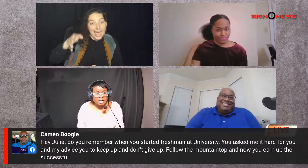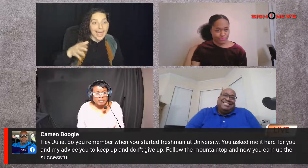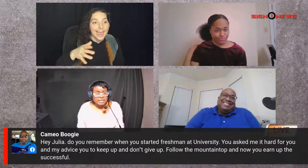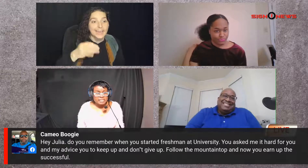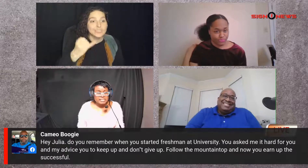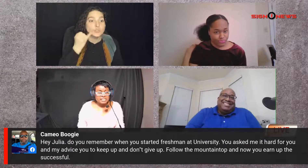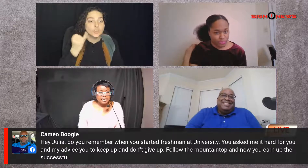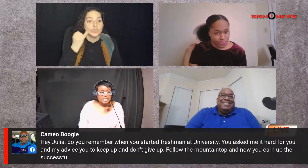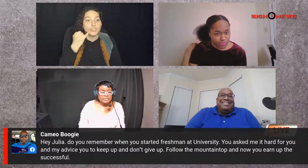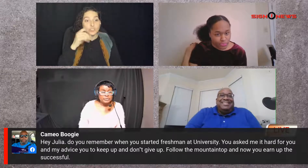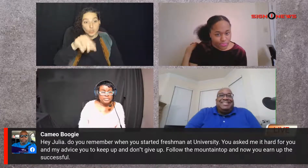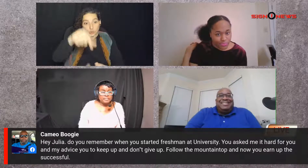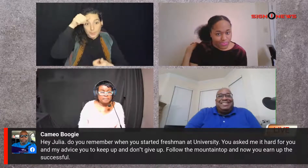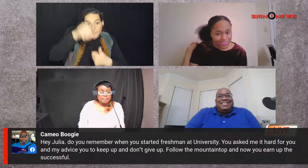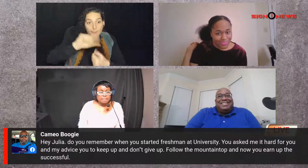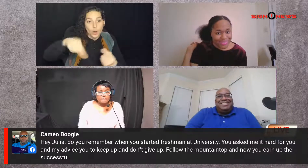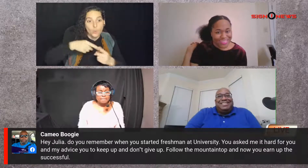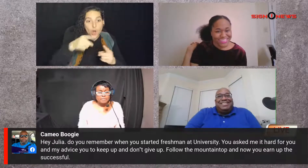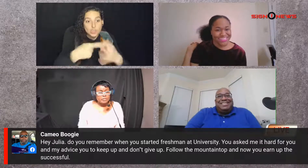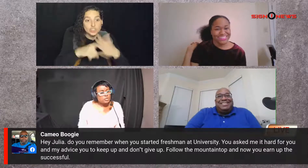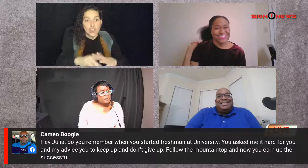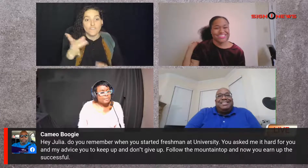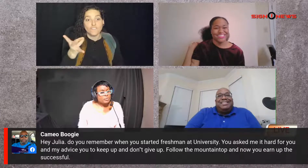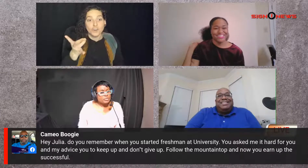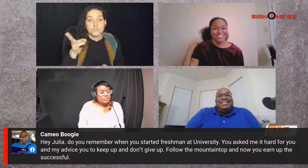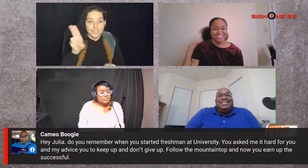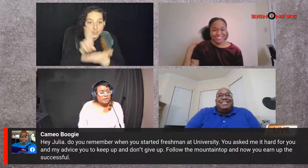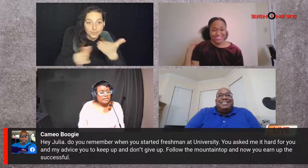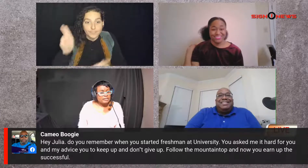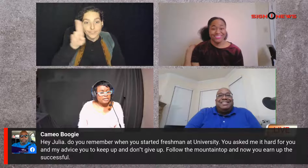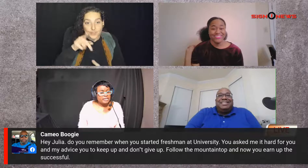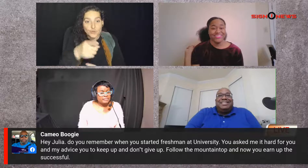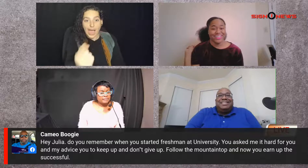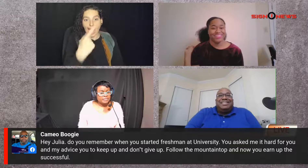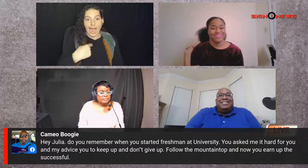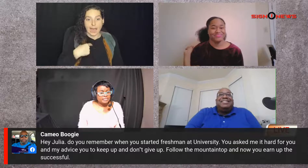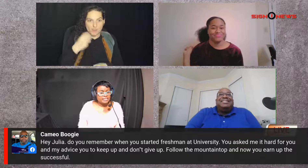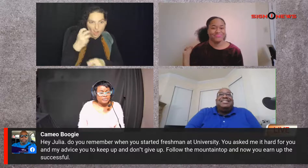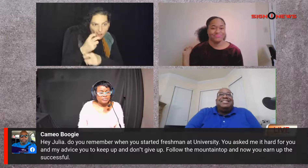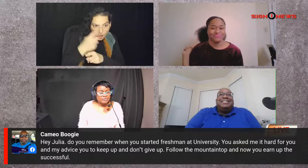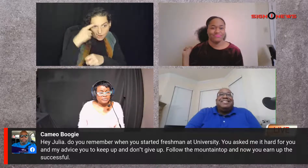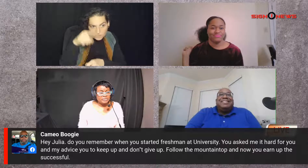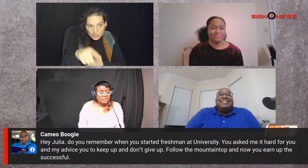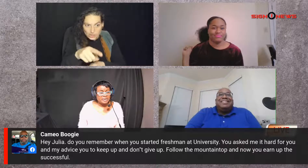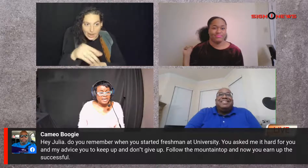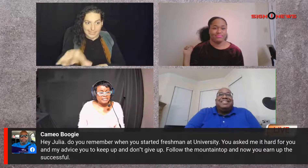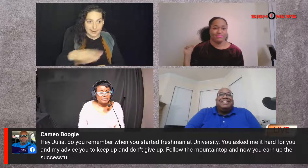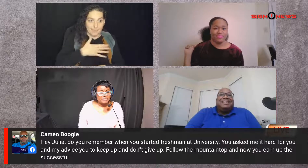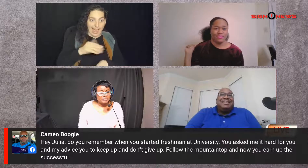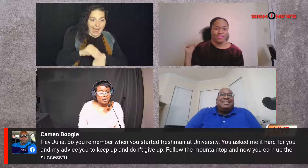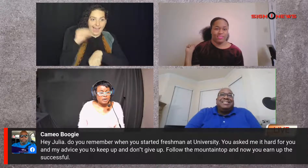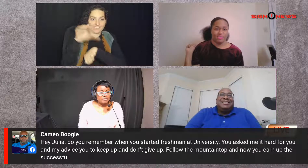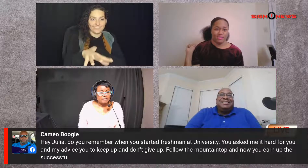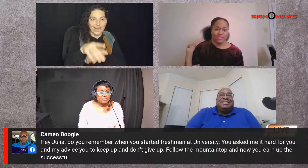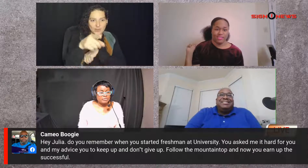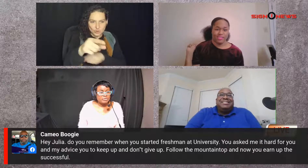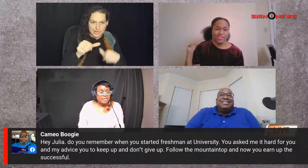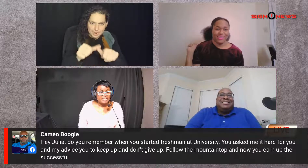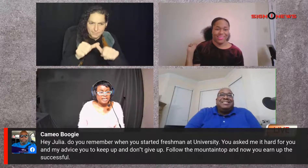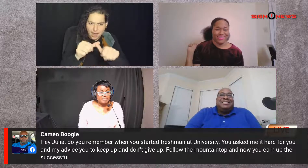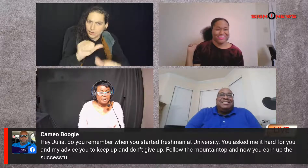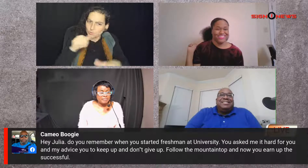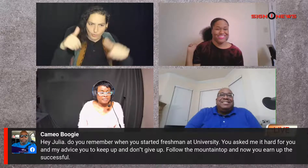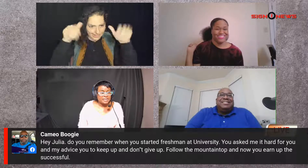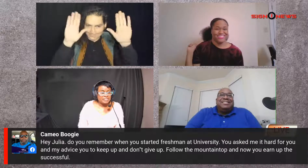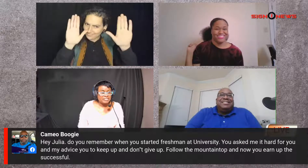Cameo has a comment. It said, "Hi, Julia. Do you remember when you started as a freshman at university? You asked me it was hard for